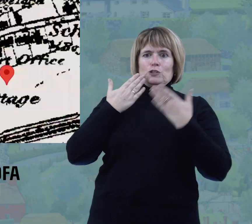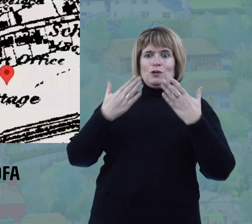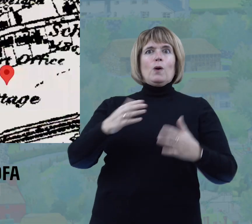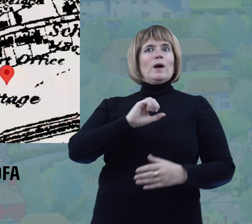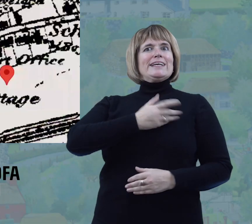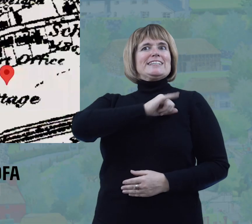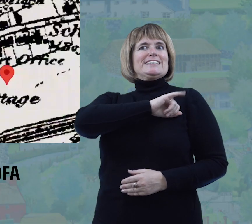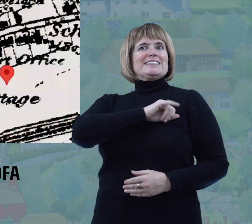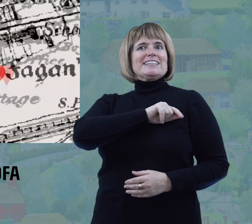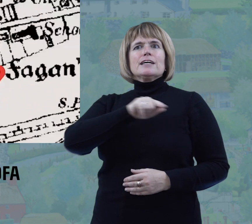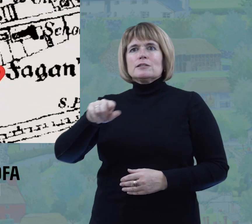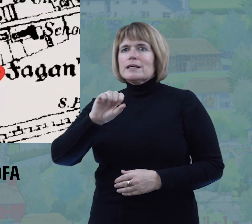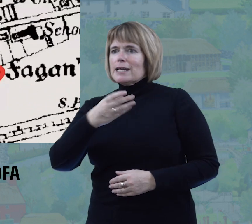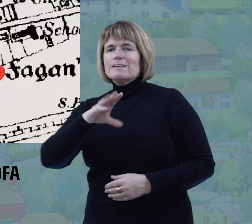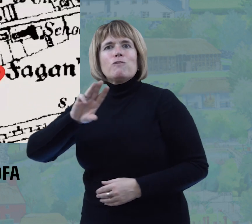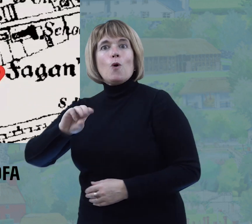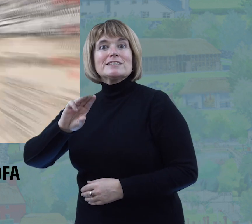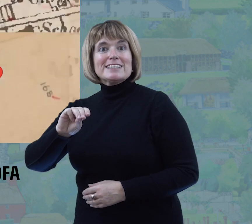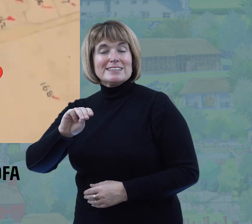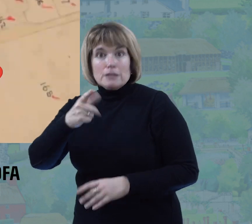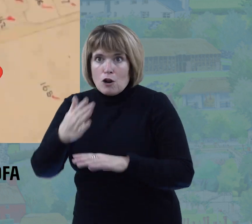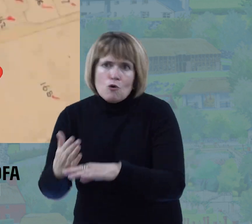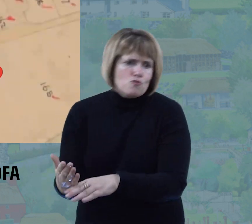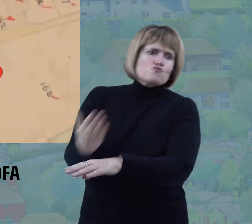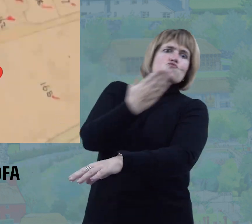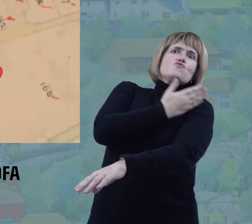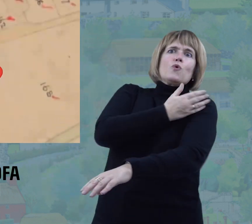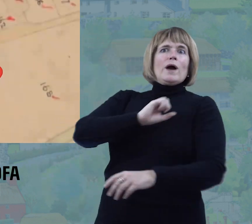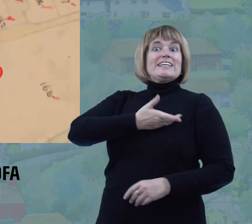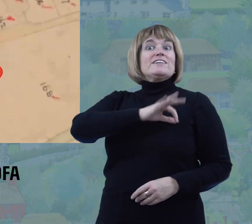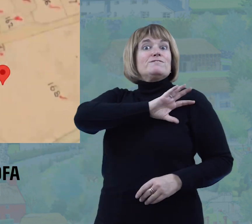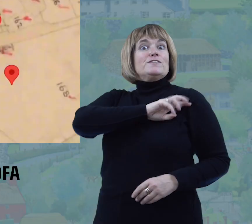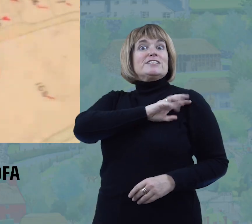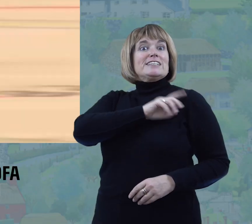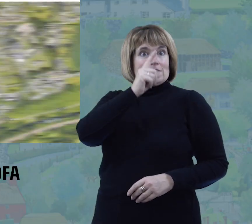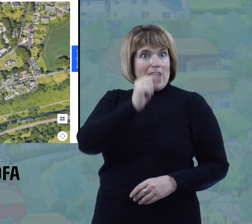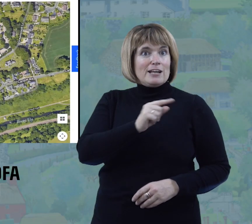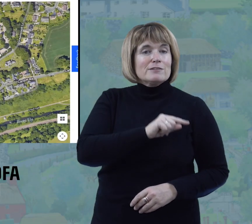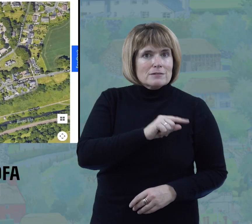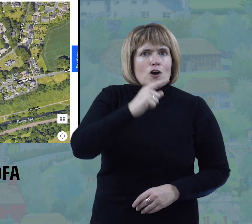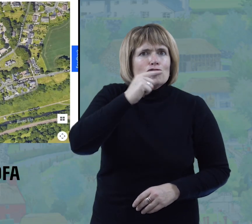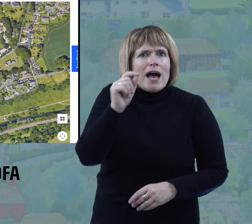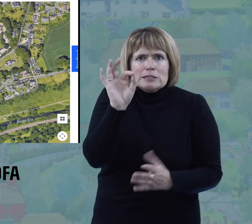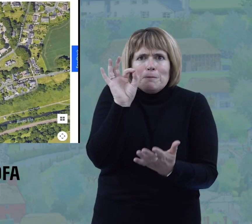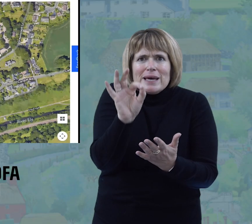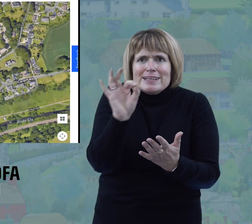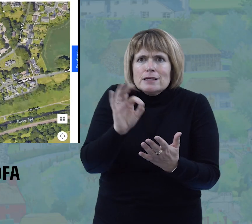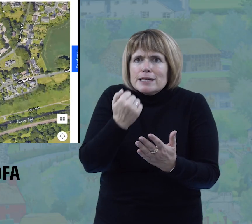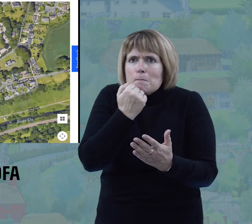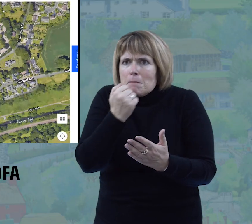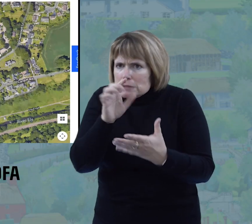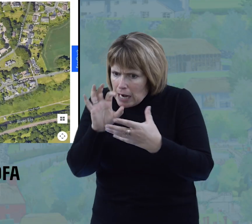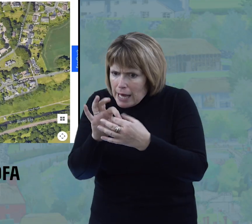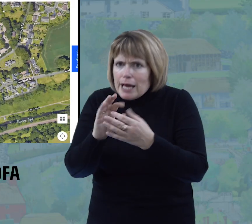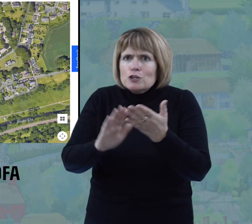in the 1860s and the 1940s. We can even go back to the 1850s. The red pins and numbers relate to